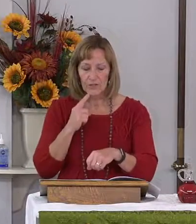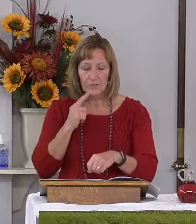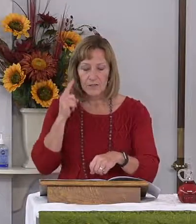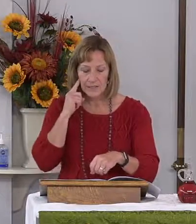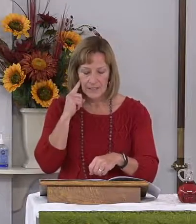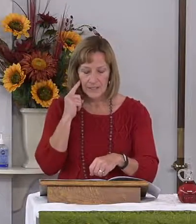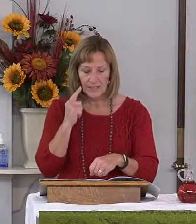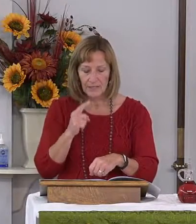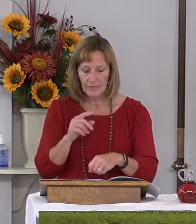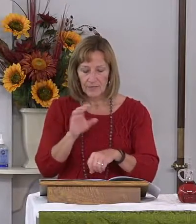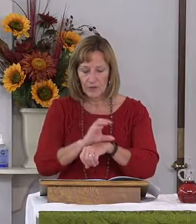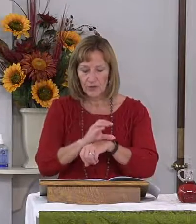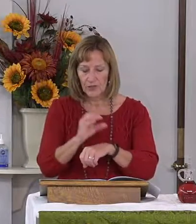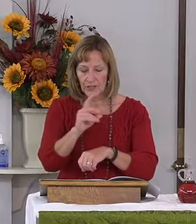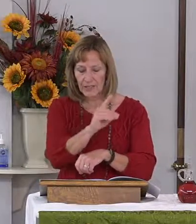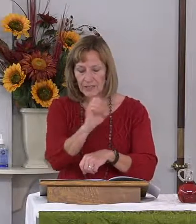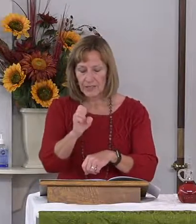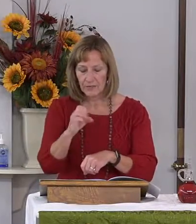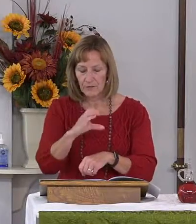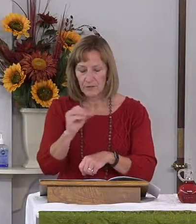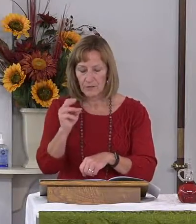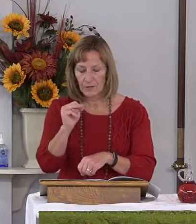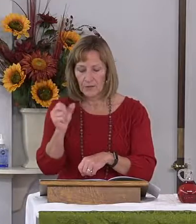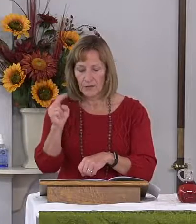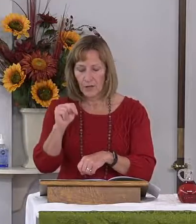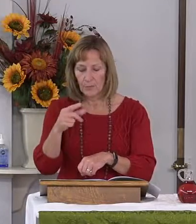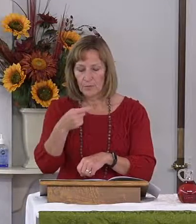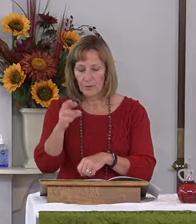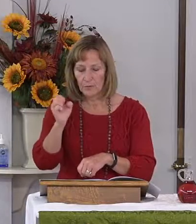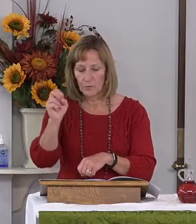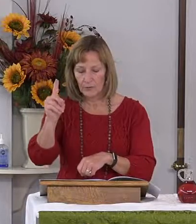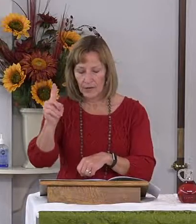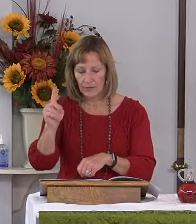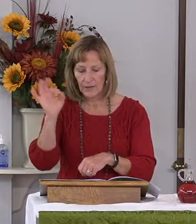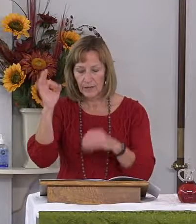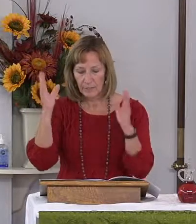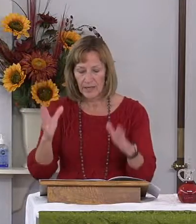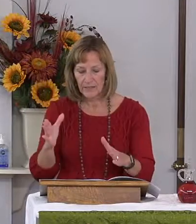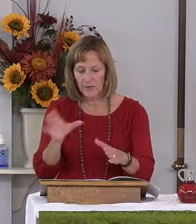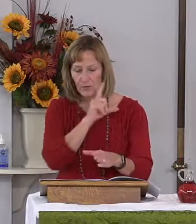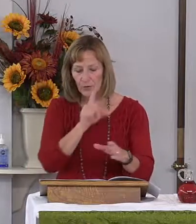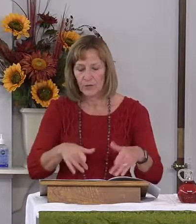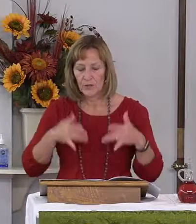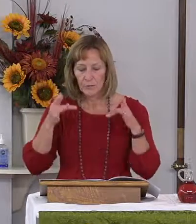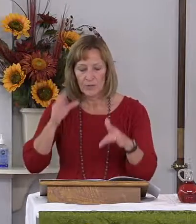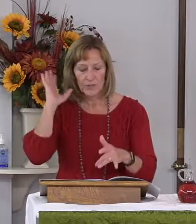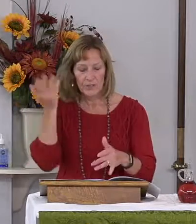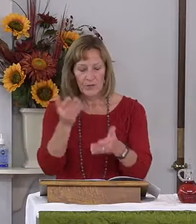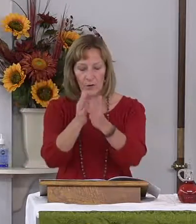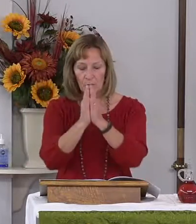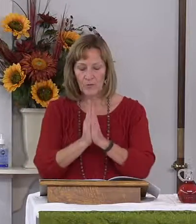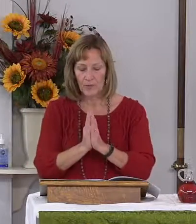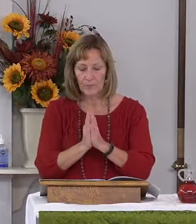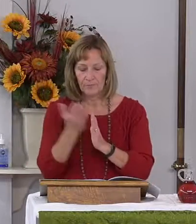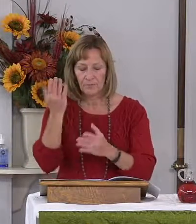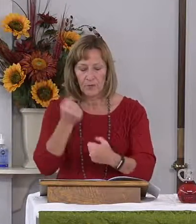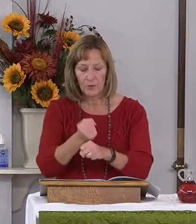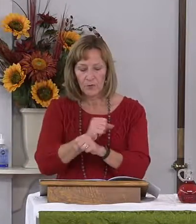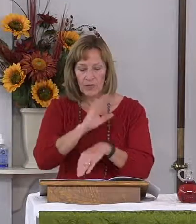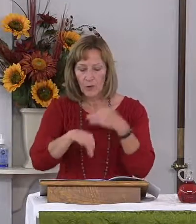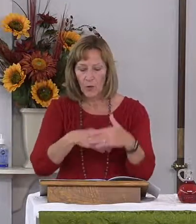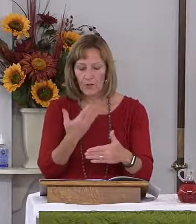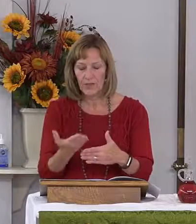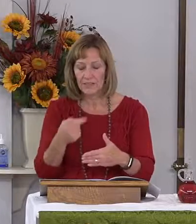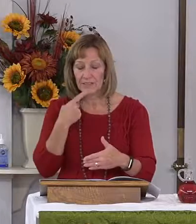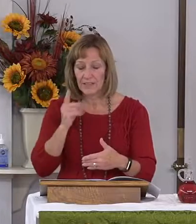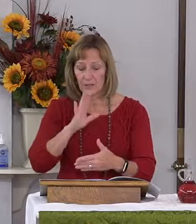Pastor Tom and Ricardo. Lord, in your mercy. Hear our prayer. You created all things